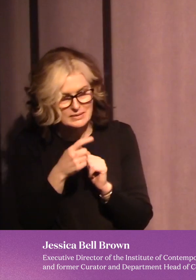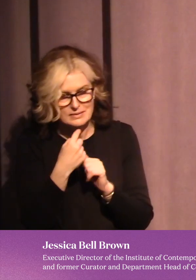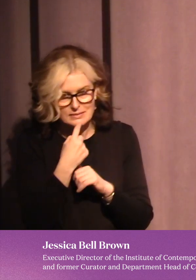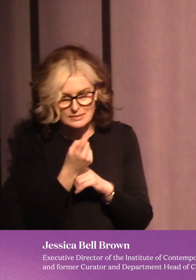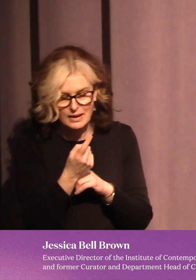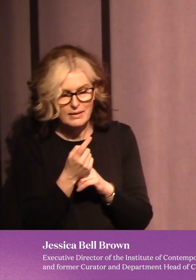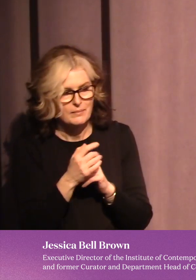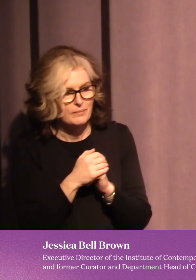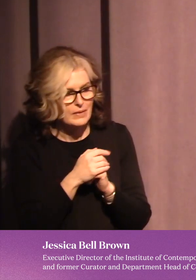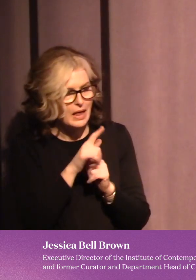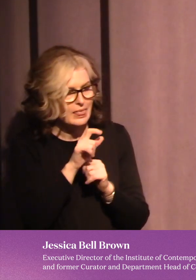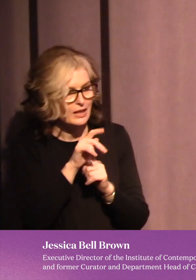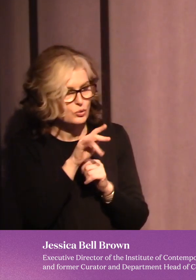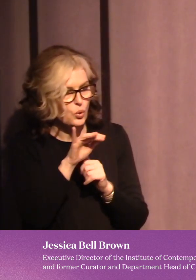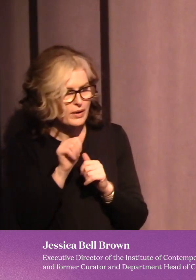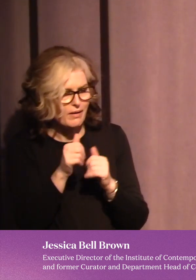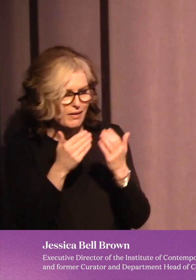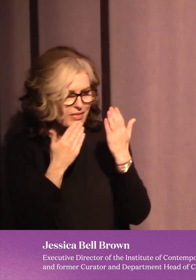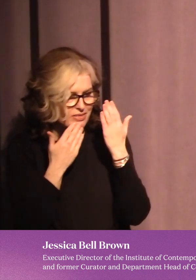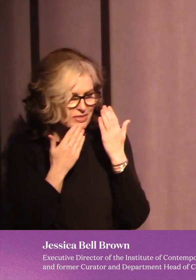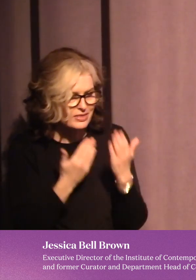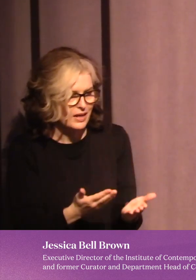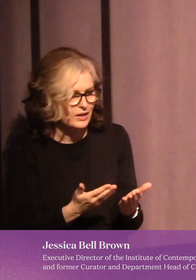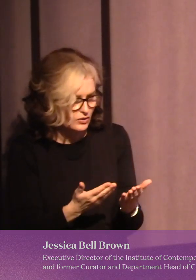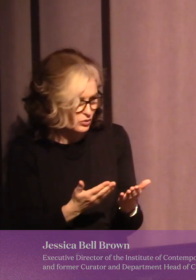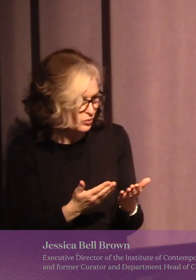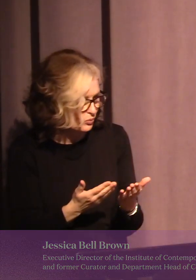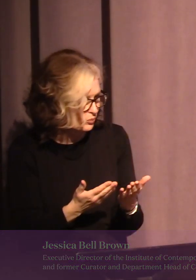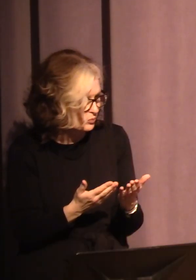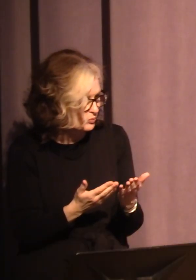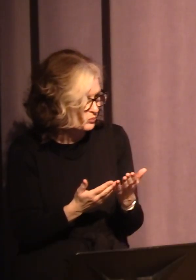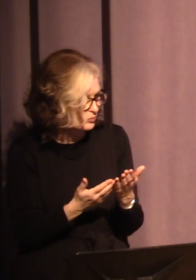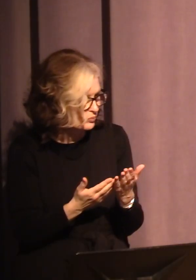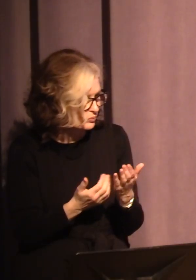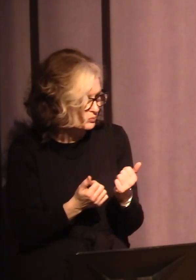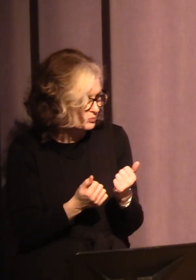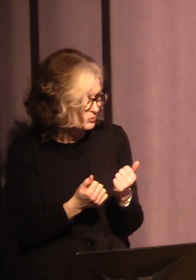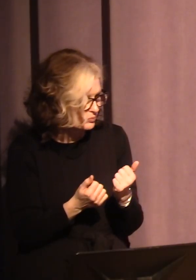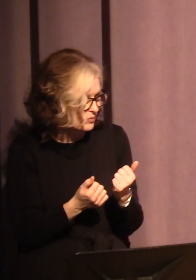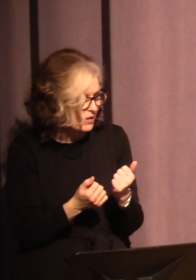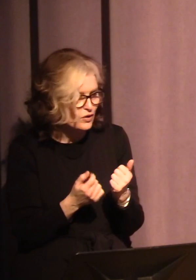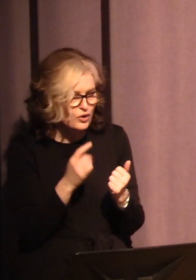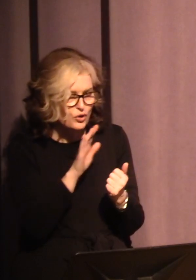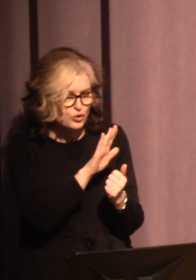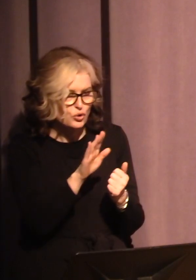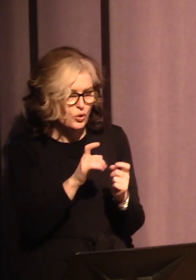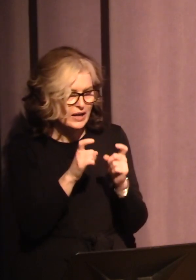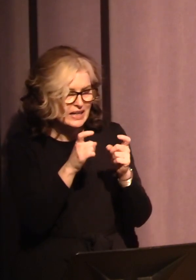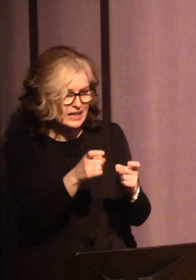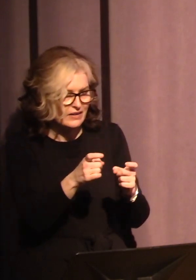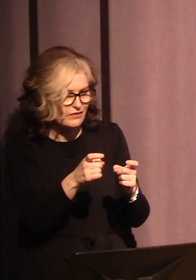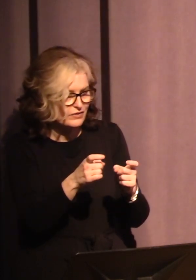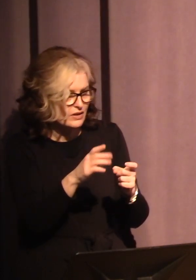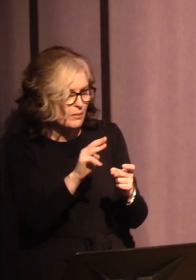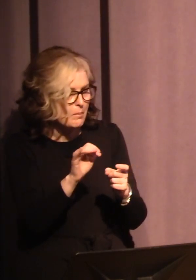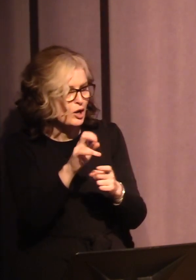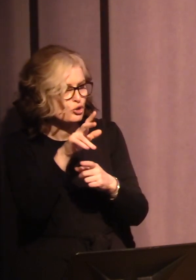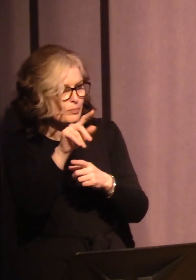say that, LaToya, thank you so much. The gift of the monument is that